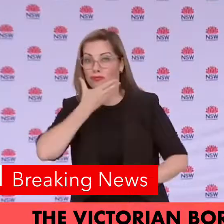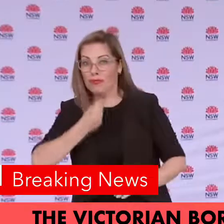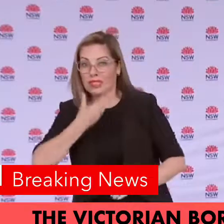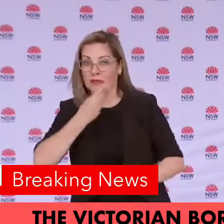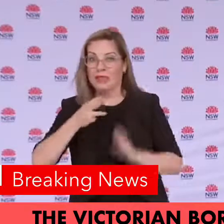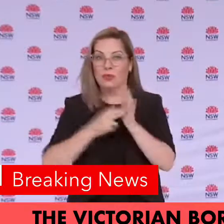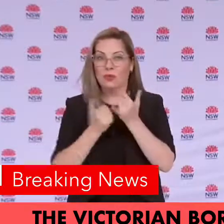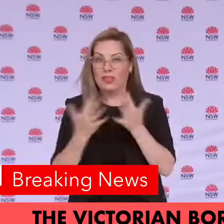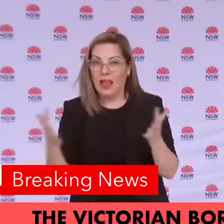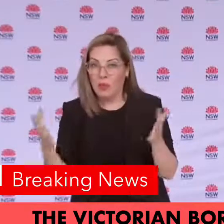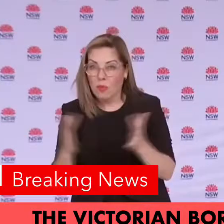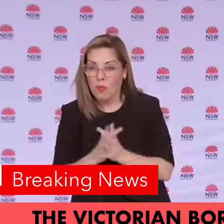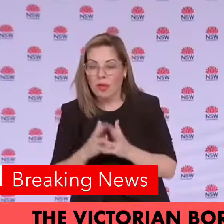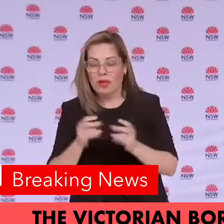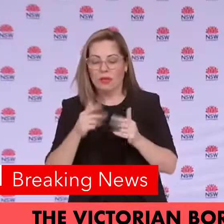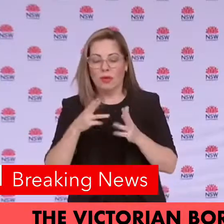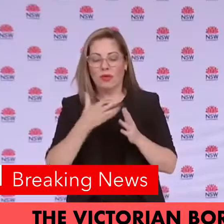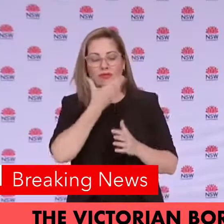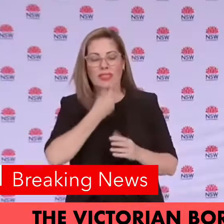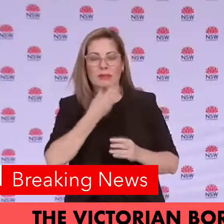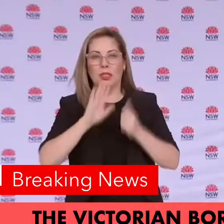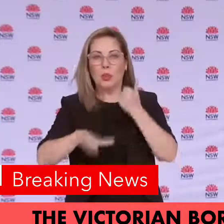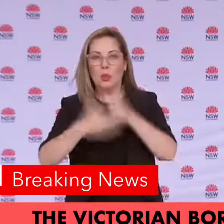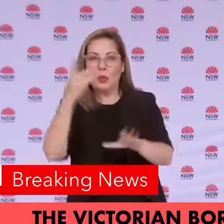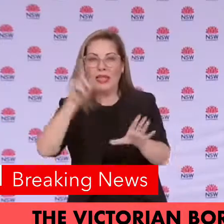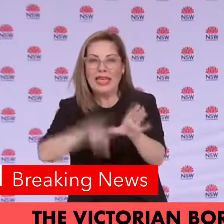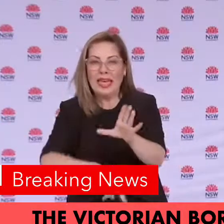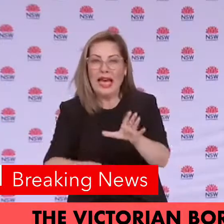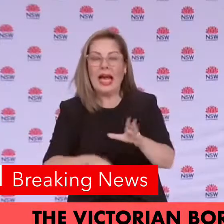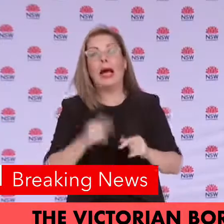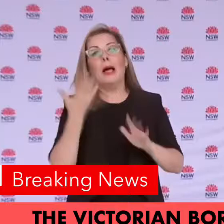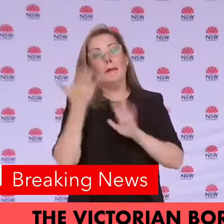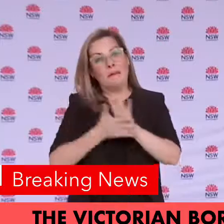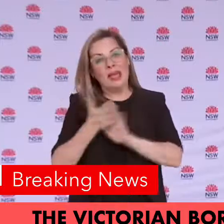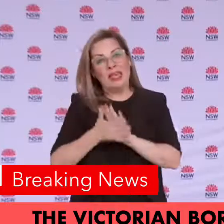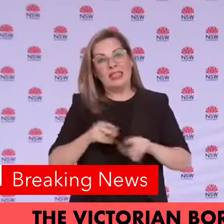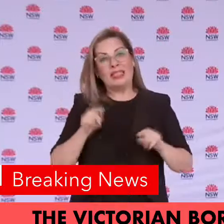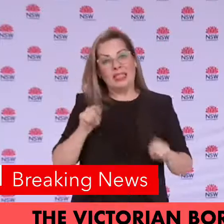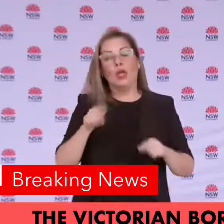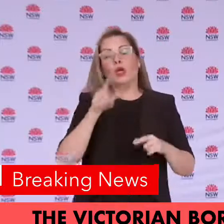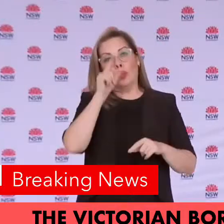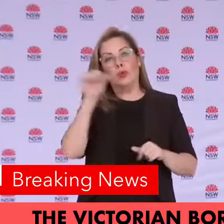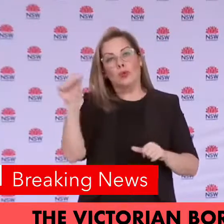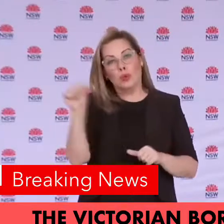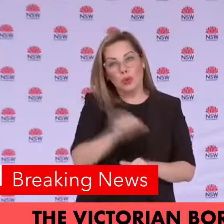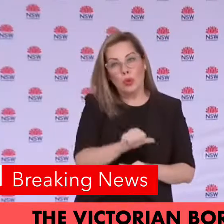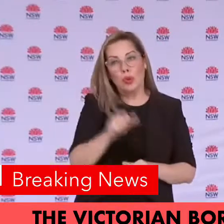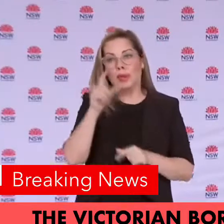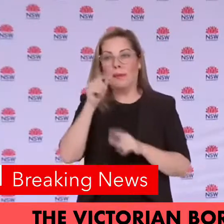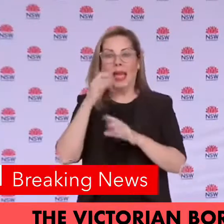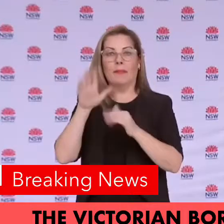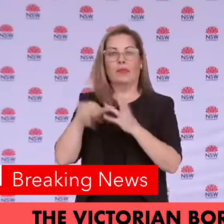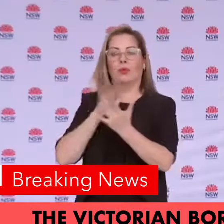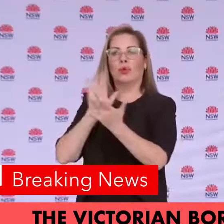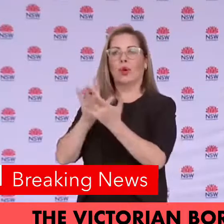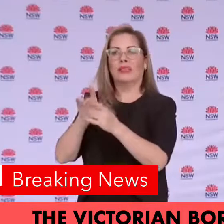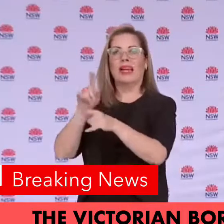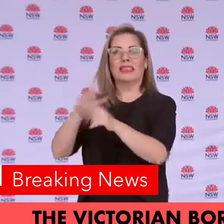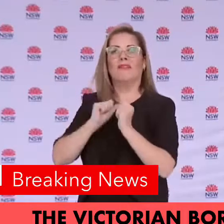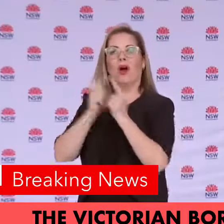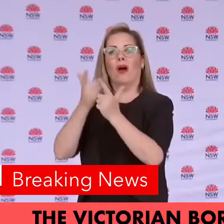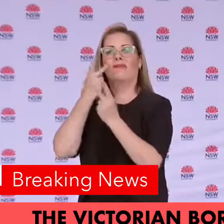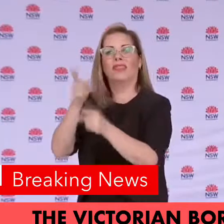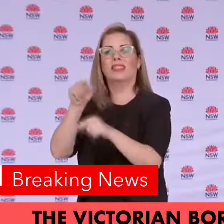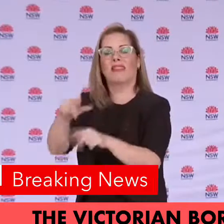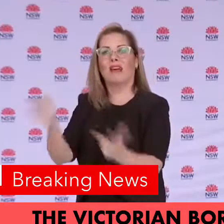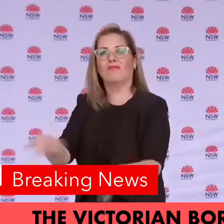may have a little bit of additional trouble. Dr. Chan, on this yesterday, before your press conference, was asking Northern Beach